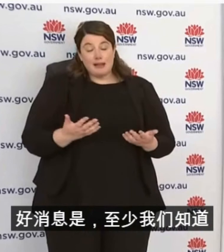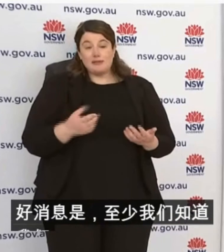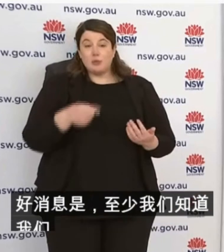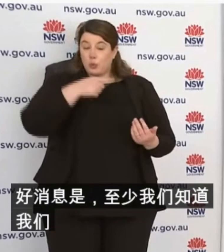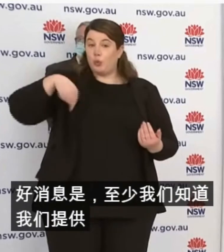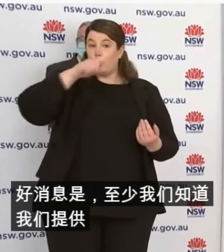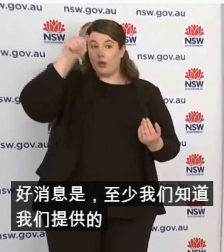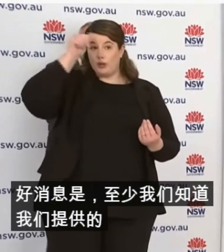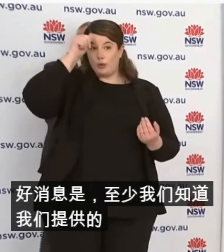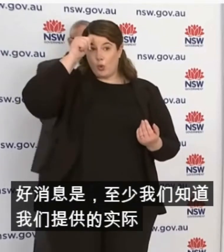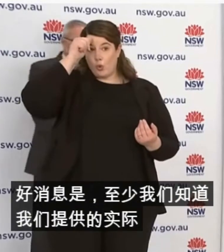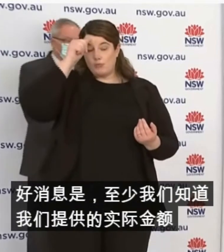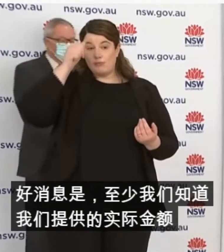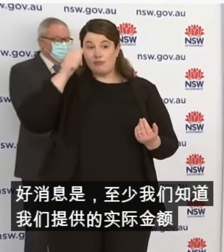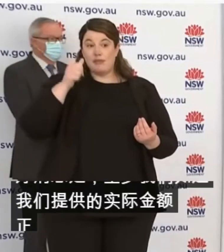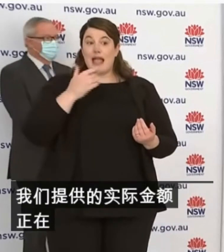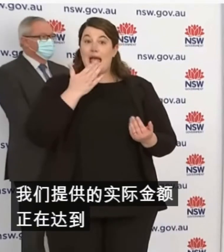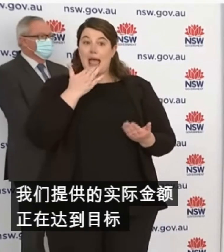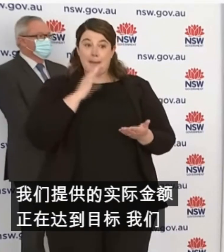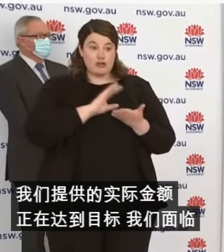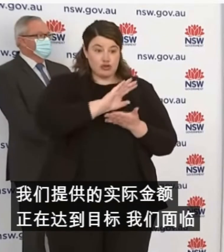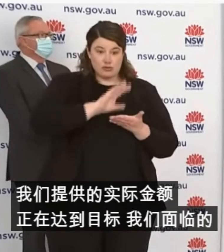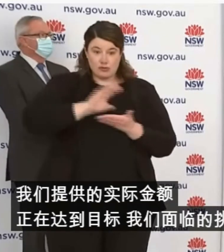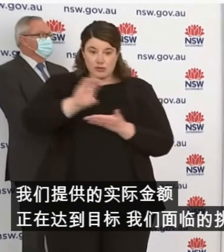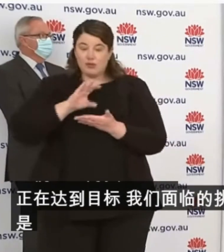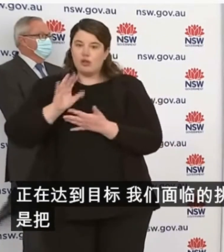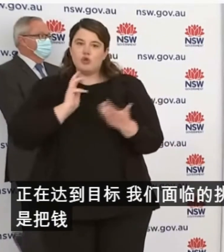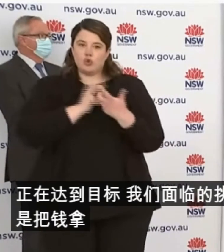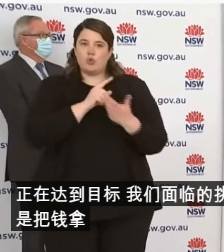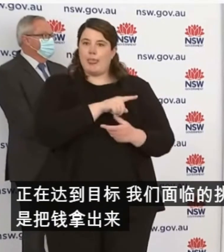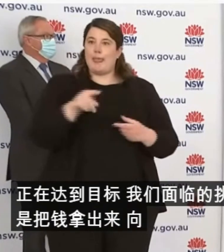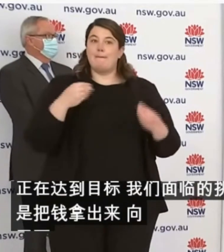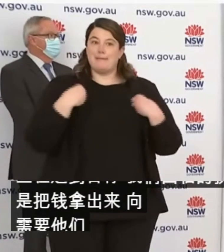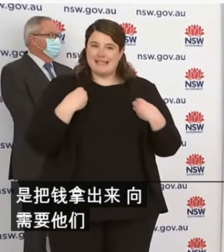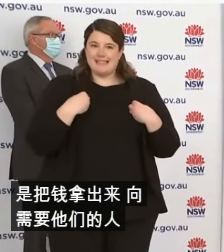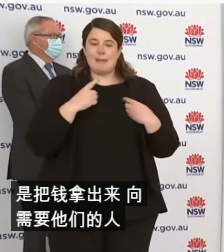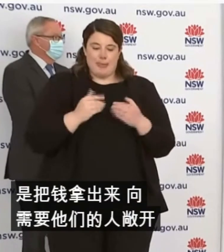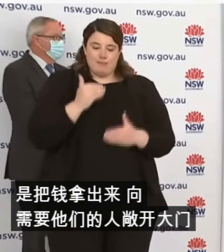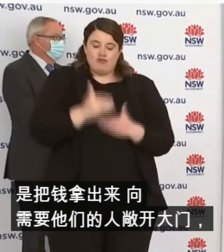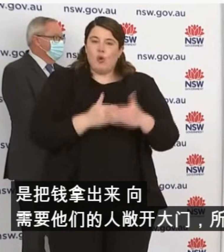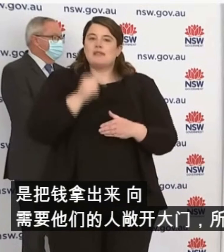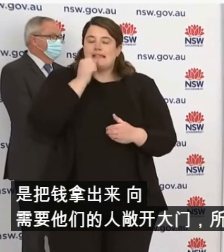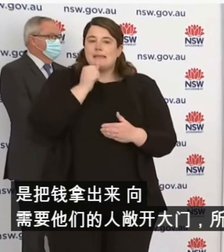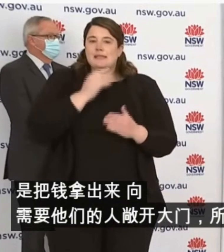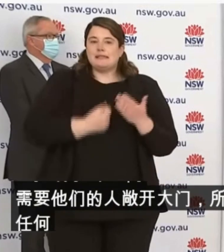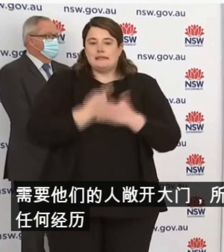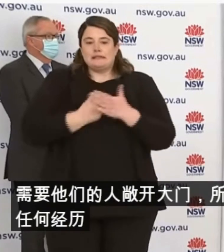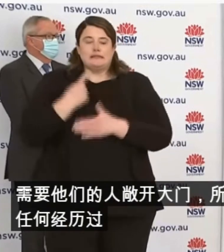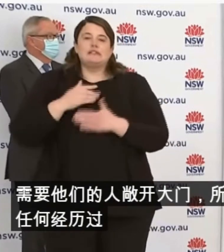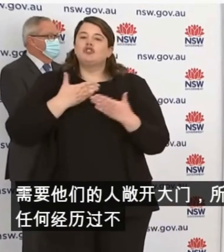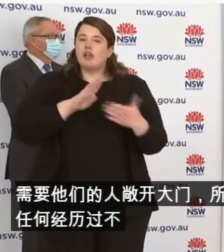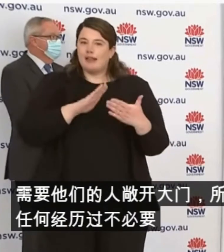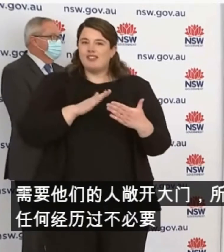know that the actual amounts we're offering are hitting the mark. The challenge for us is getting the money out the door to people who need them. So I apologise to anybody